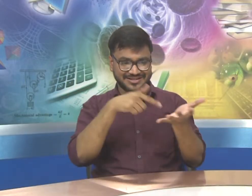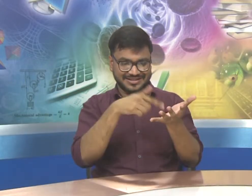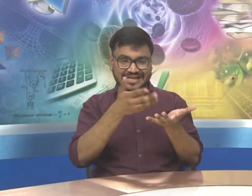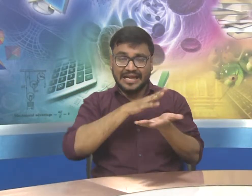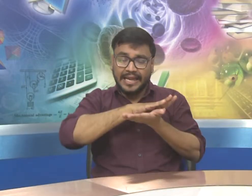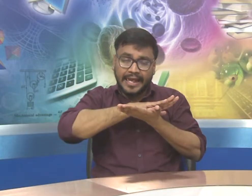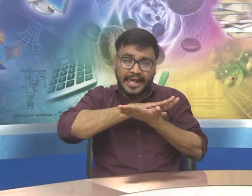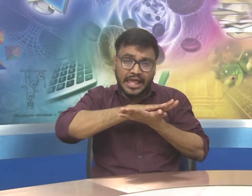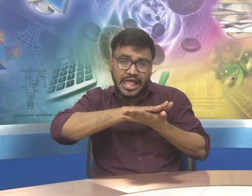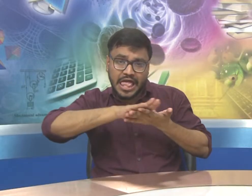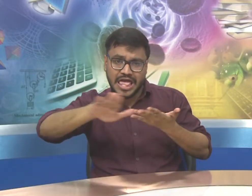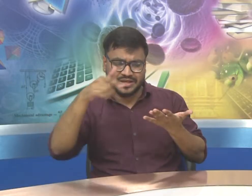For example,